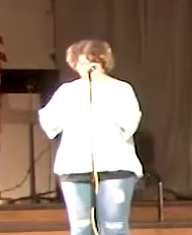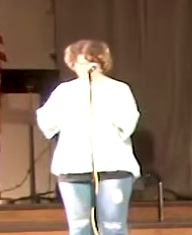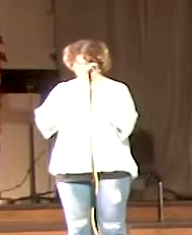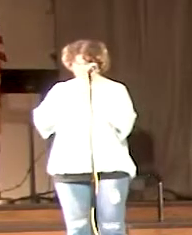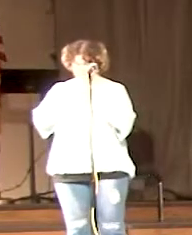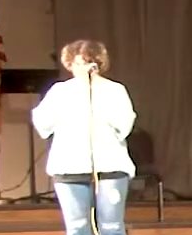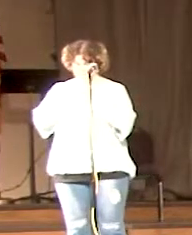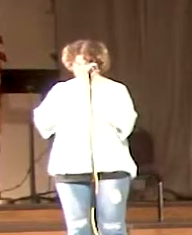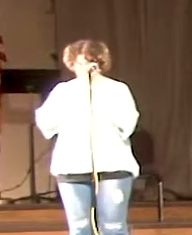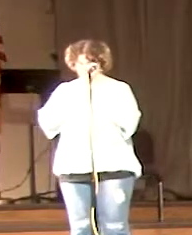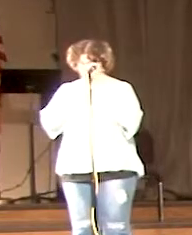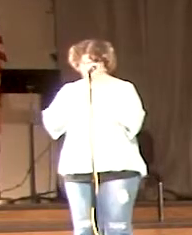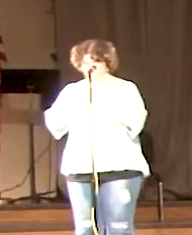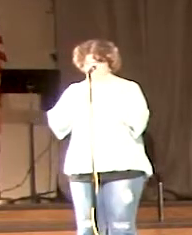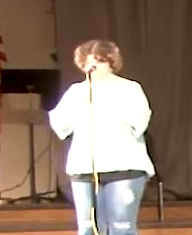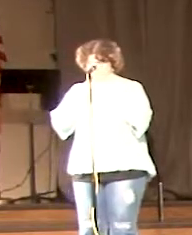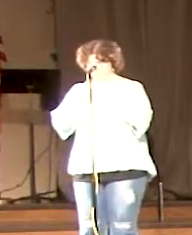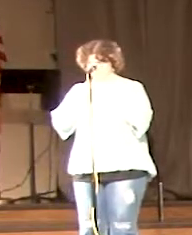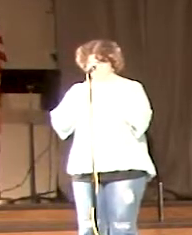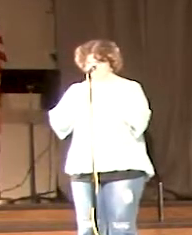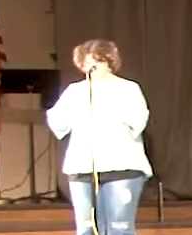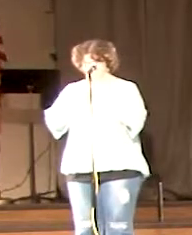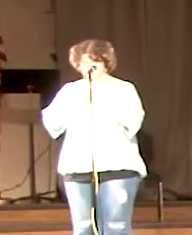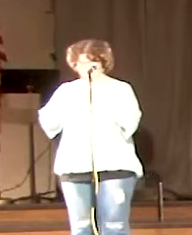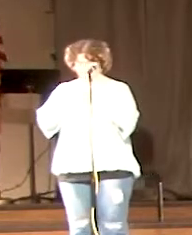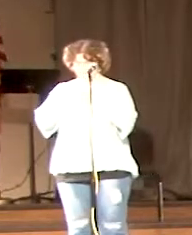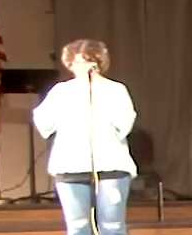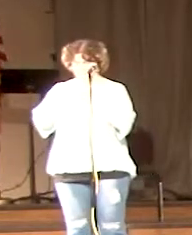it. Of course, we know the one part,